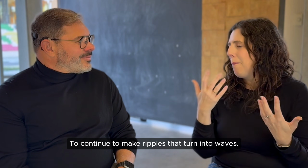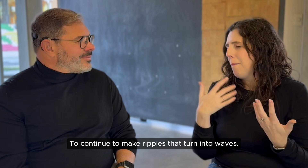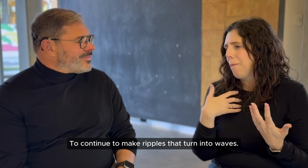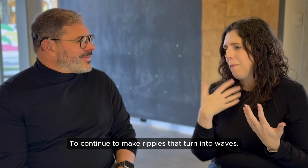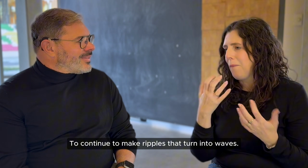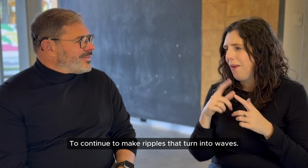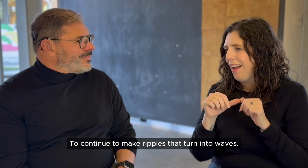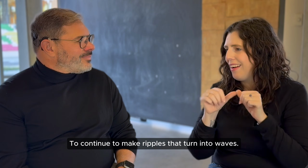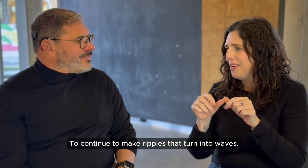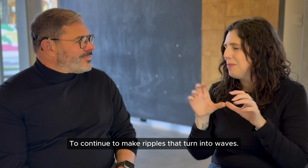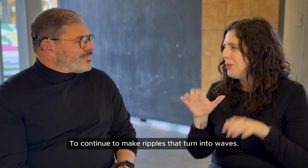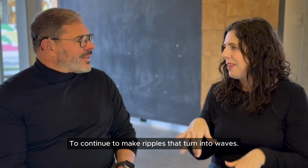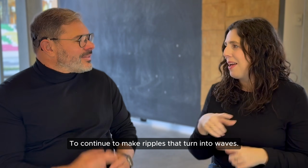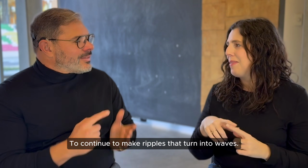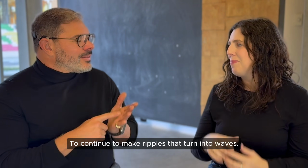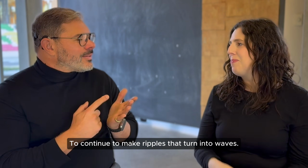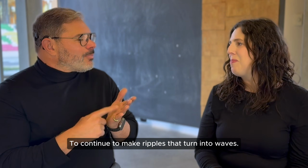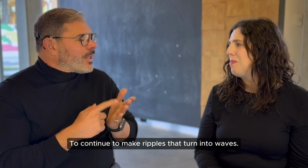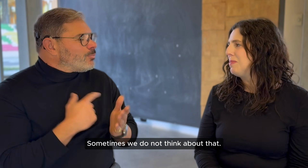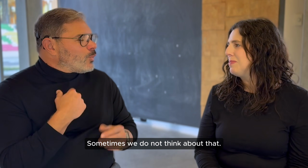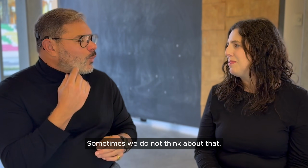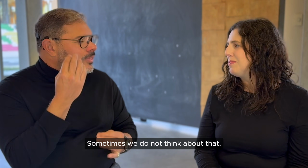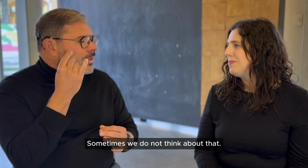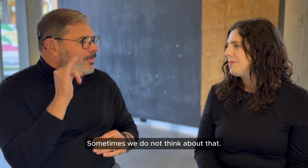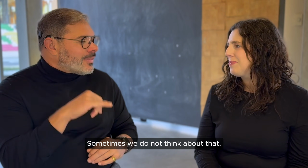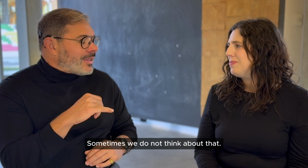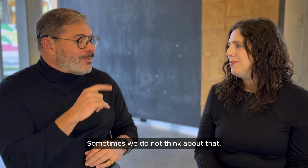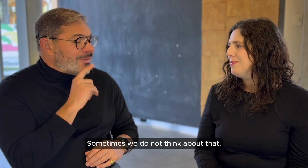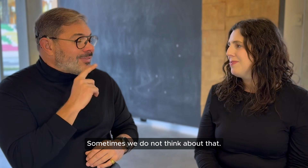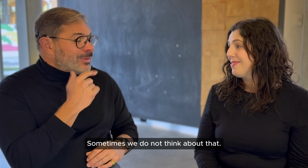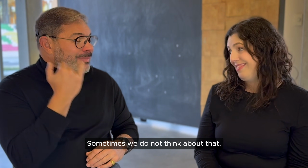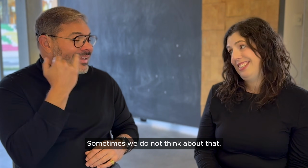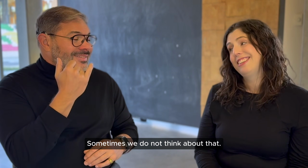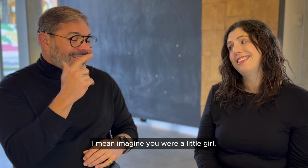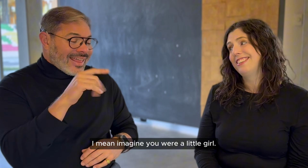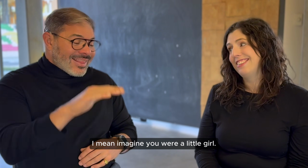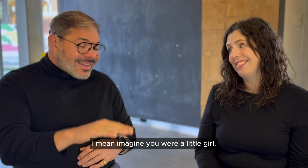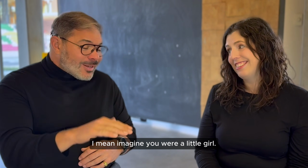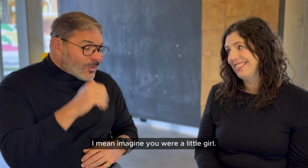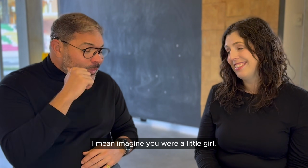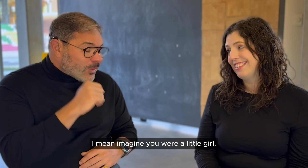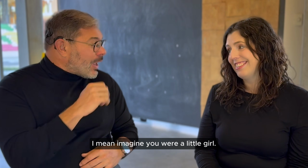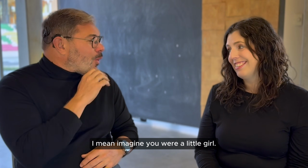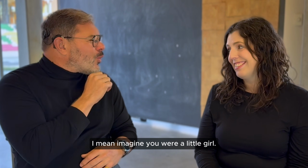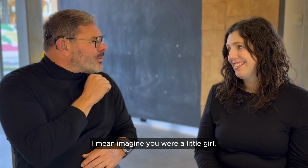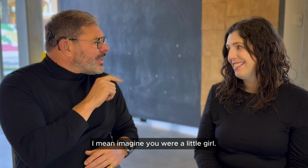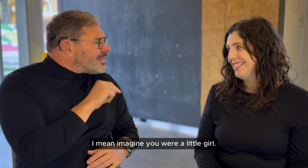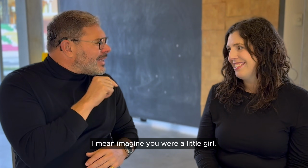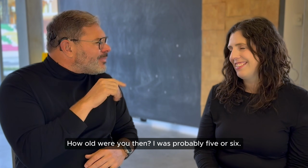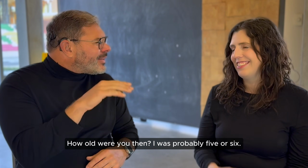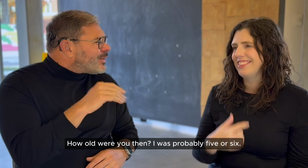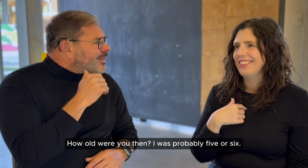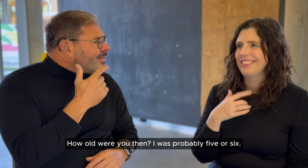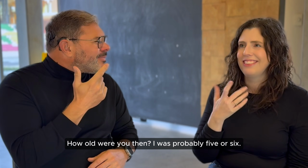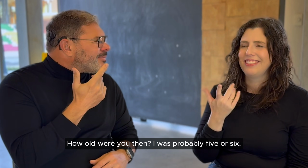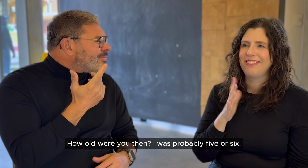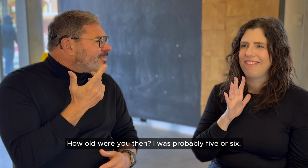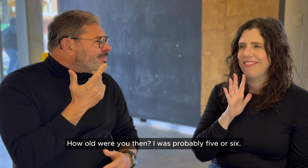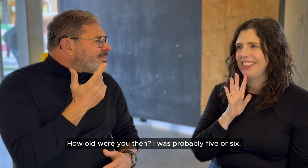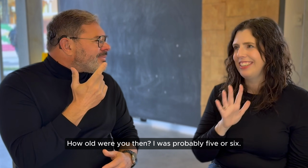continue to make ripples that turn into waves. Sometimes we don't think about that. I mean, imagine you were a little girl. How old were you then? Oh, I was